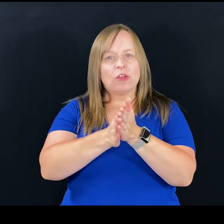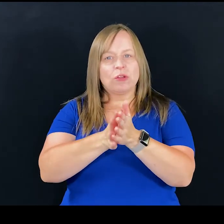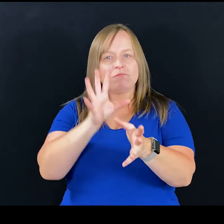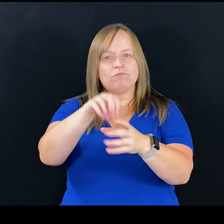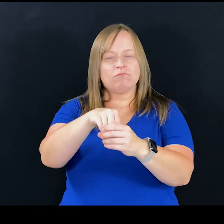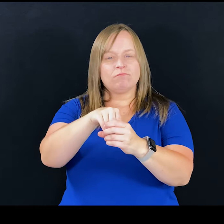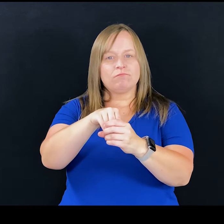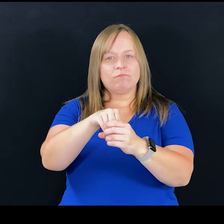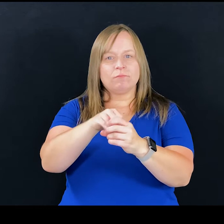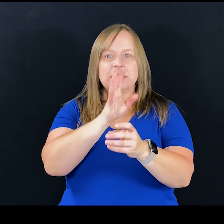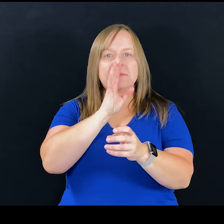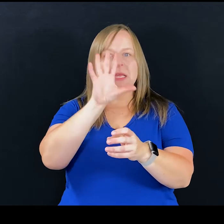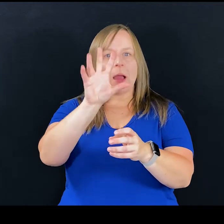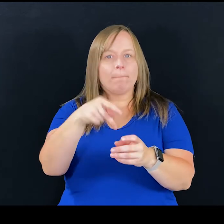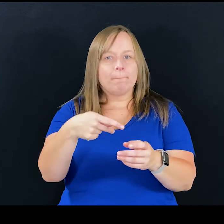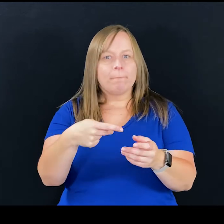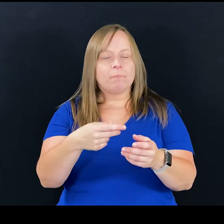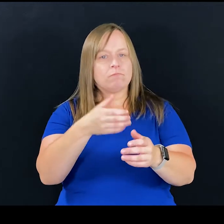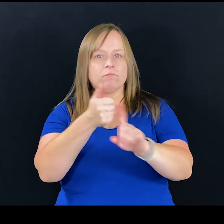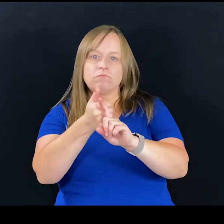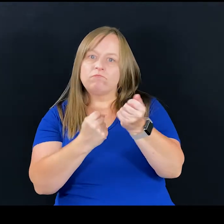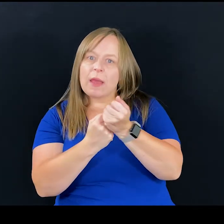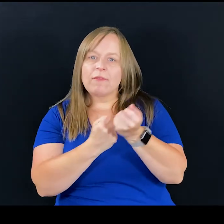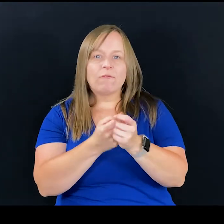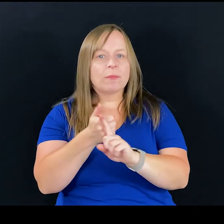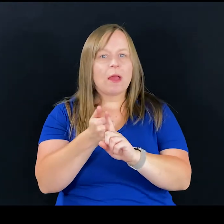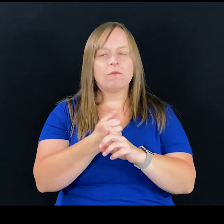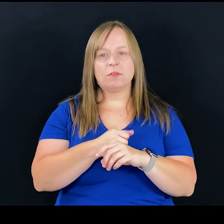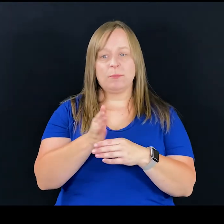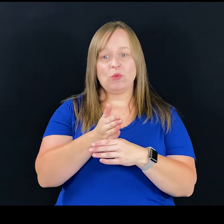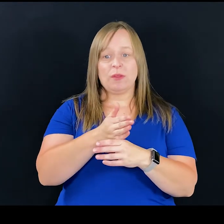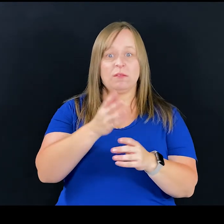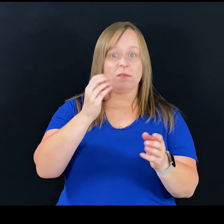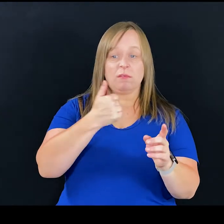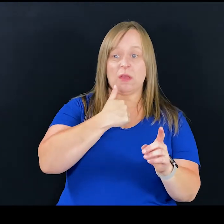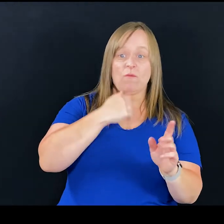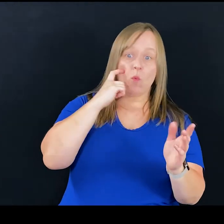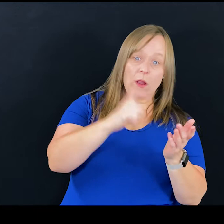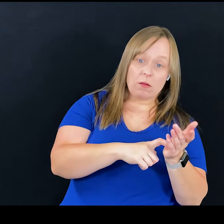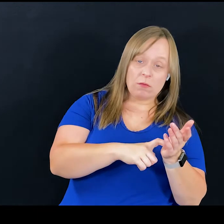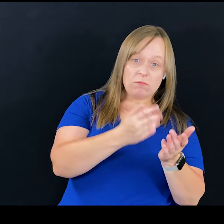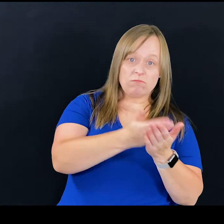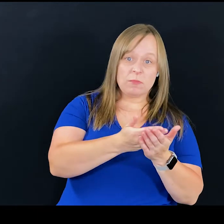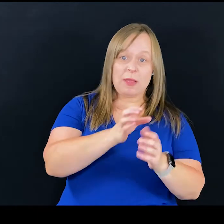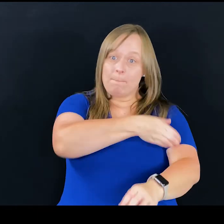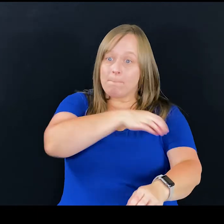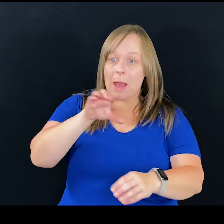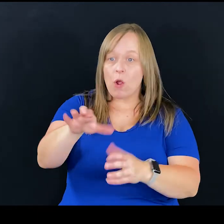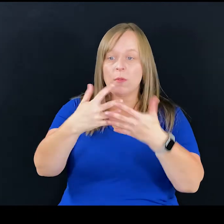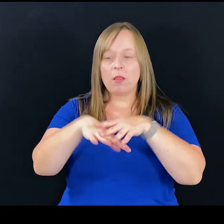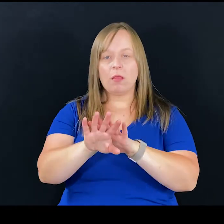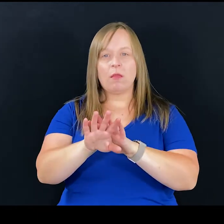the motivation to speak out, to self-advocate. So between the self-awareness and